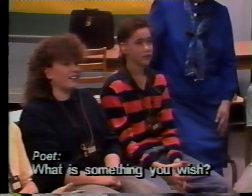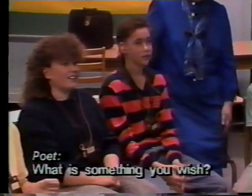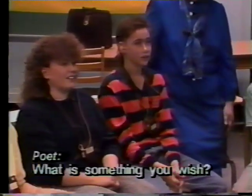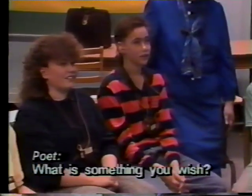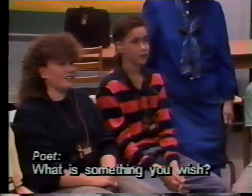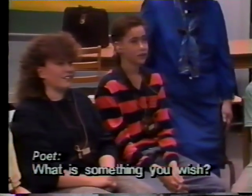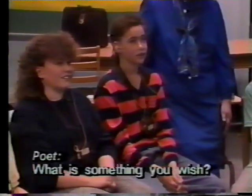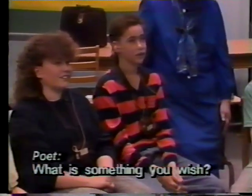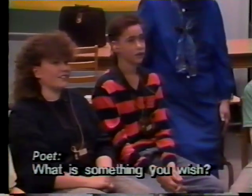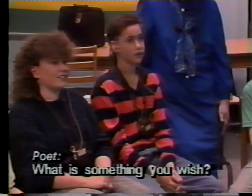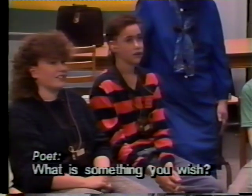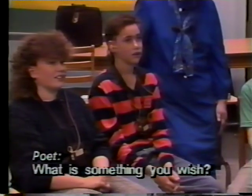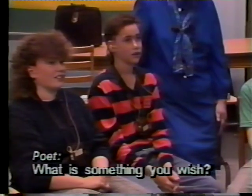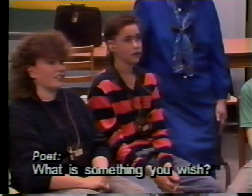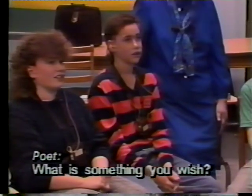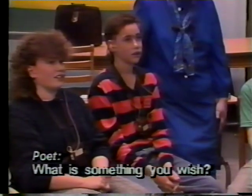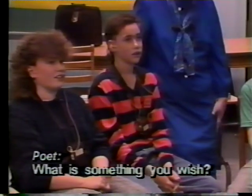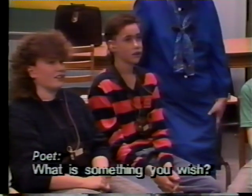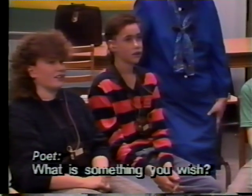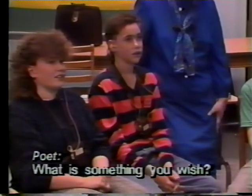Wish now, what's something you wish?